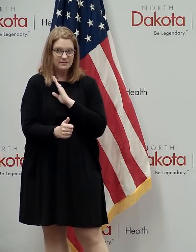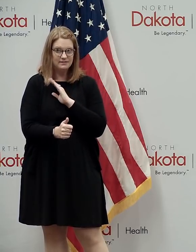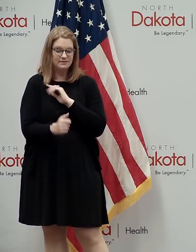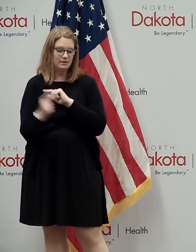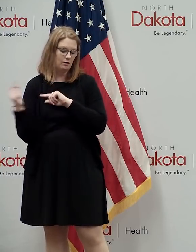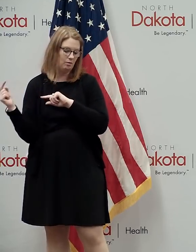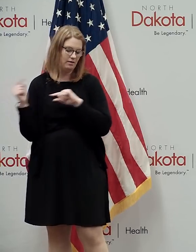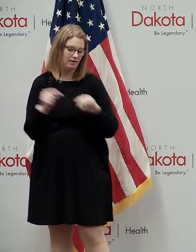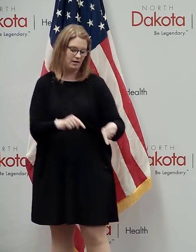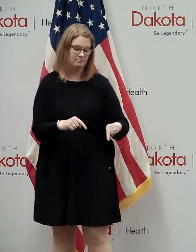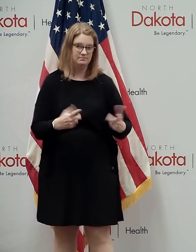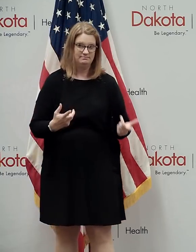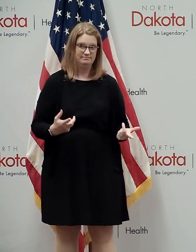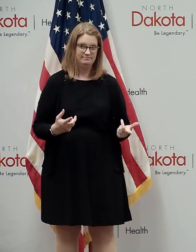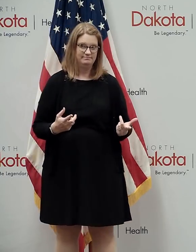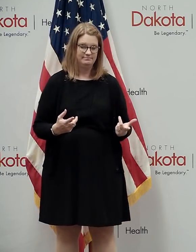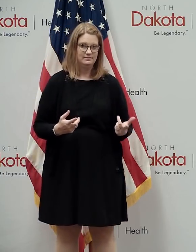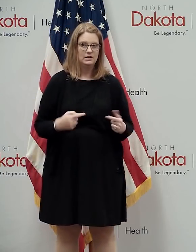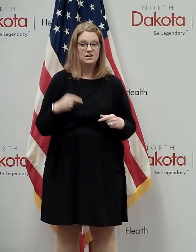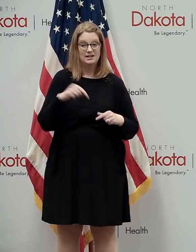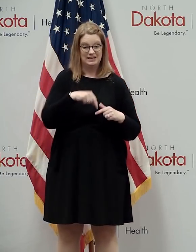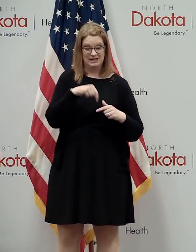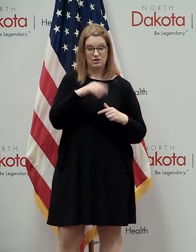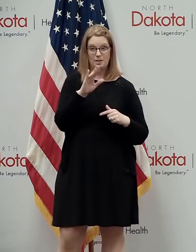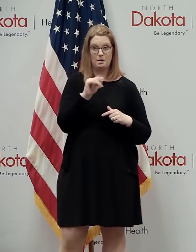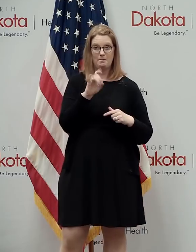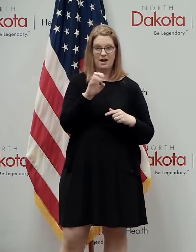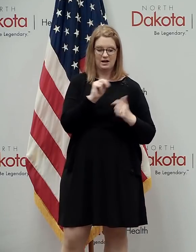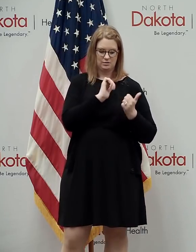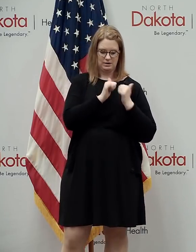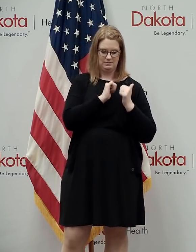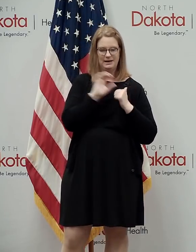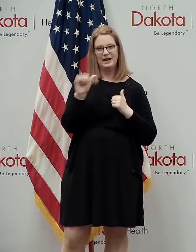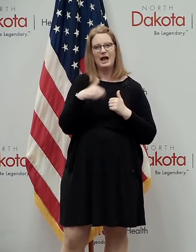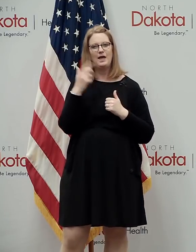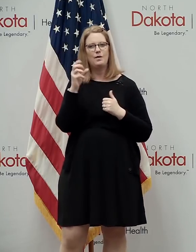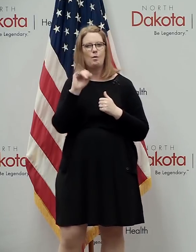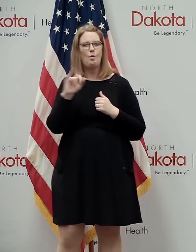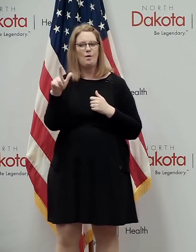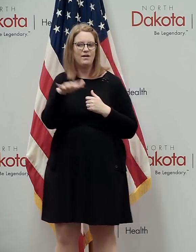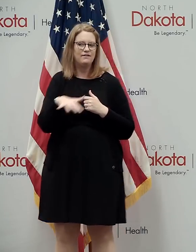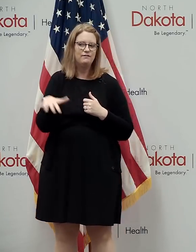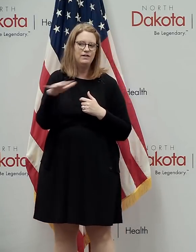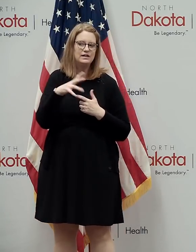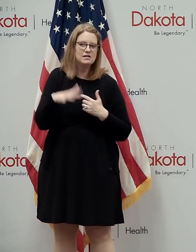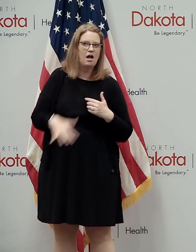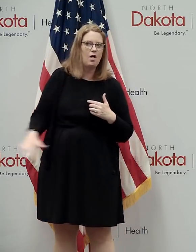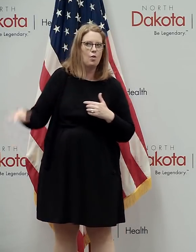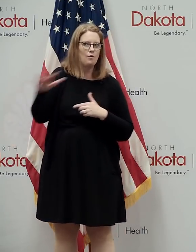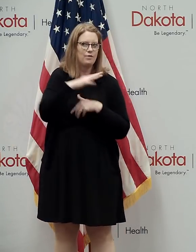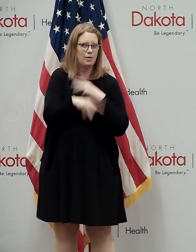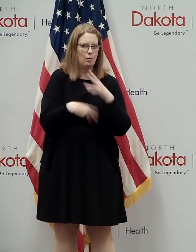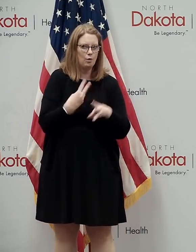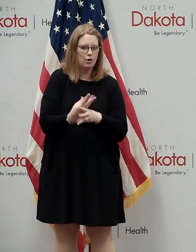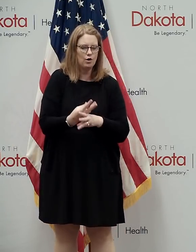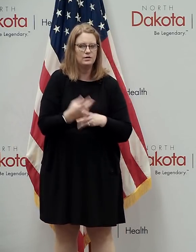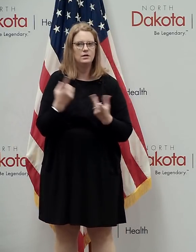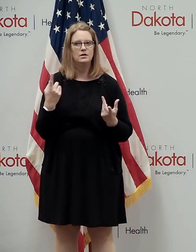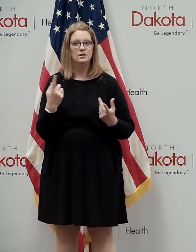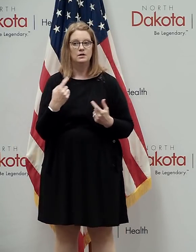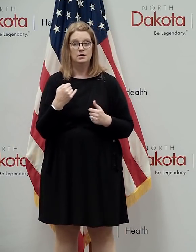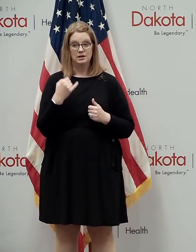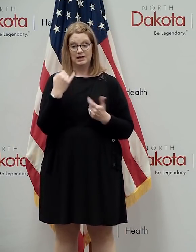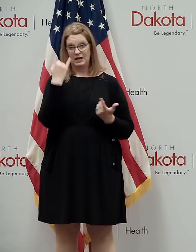And when we're competing in the Bakken, we're competing against other oil fields around the world and other oil fields around our nation. And if